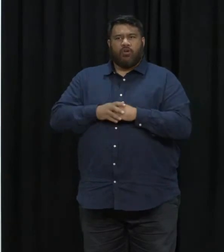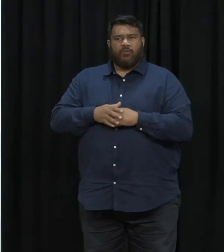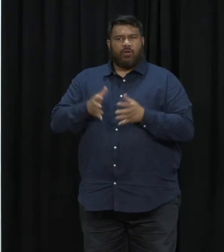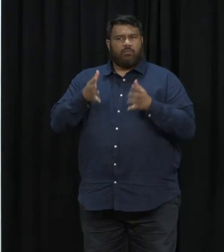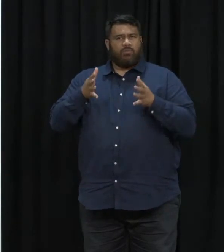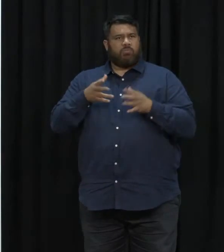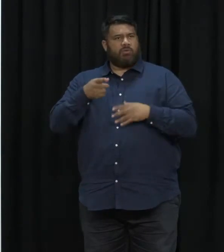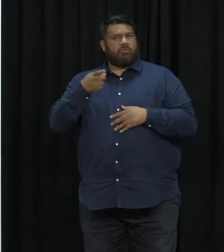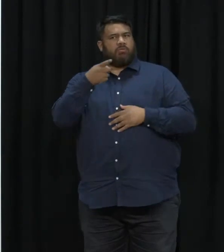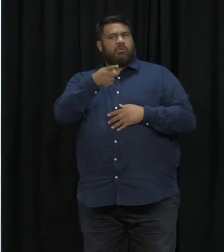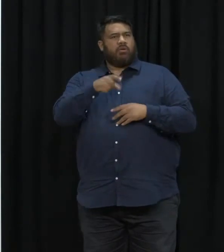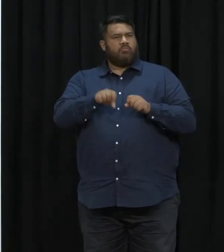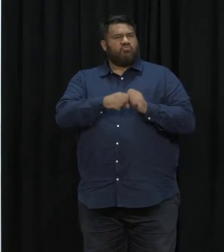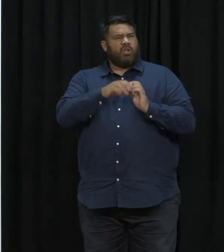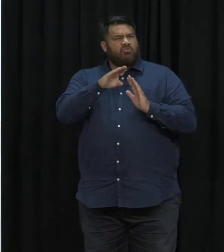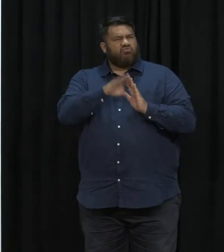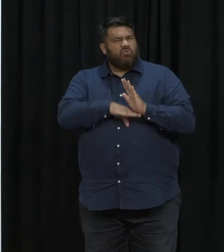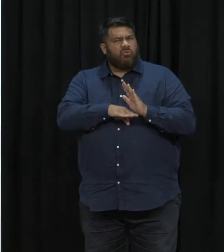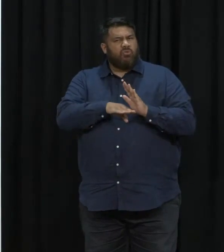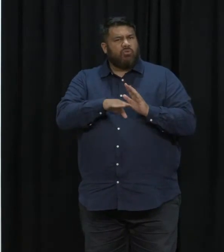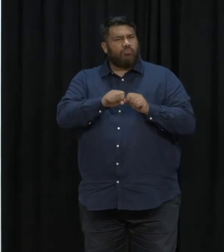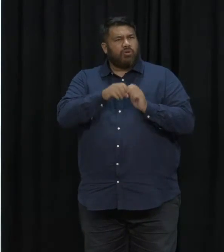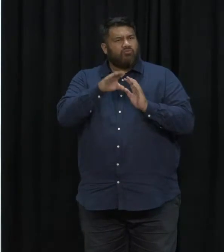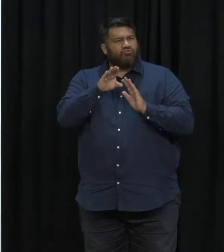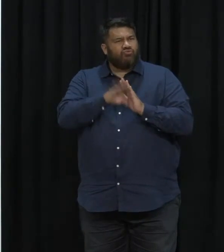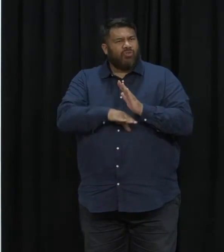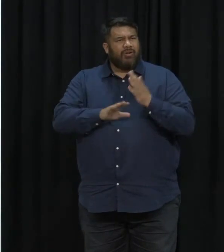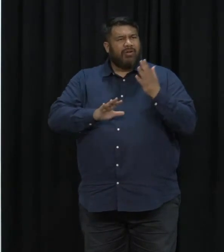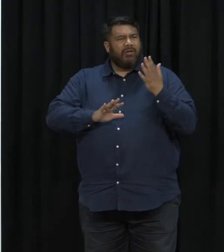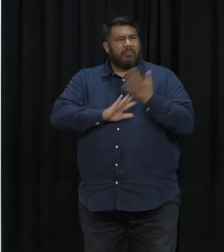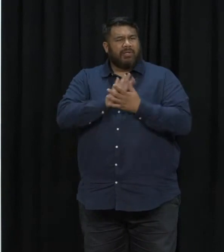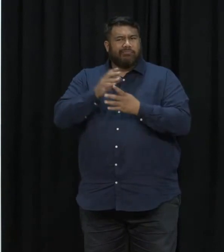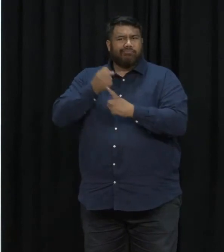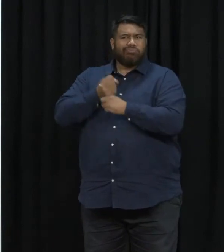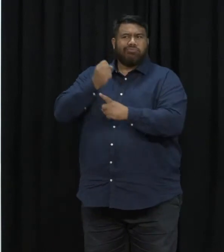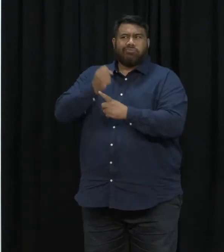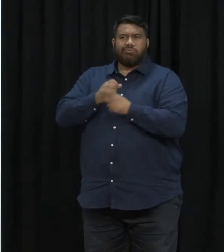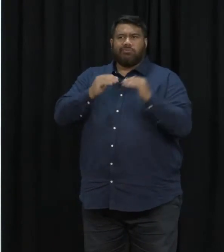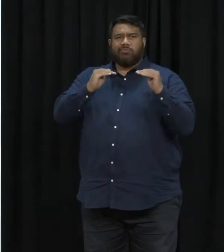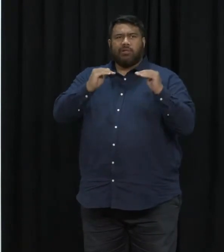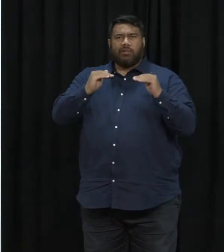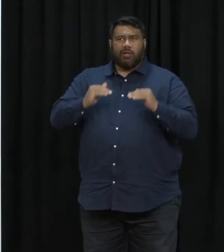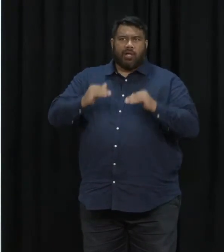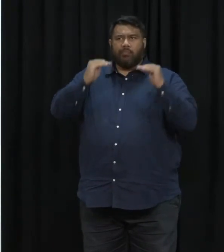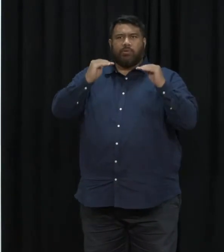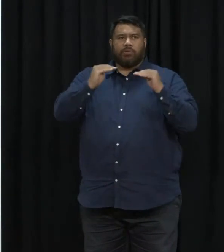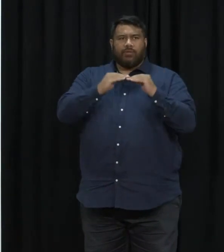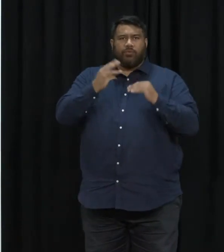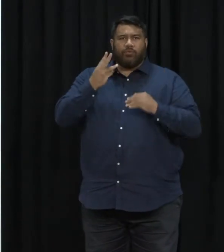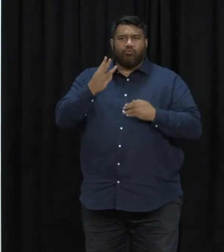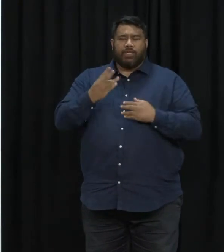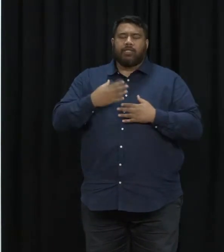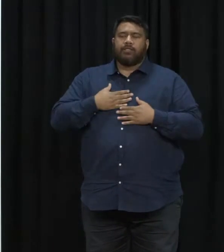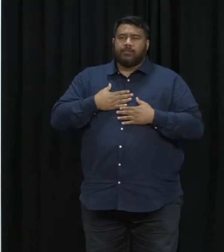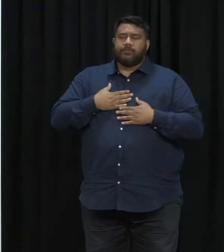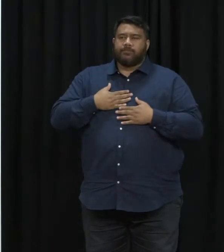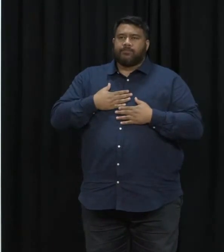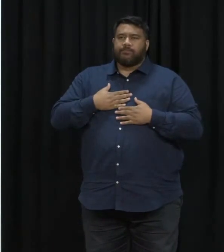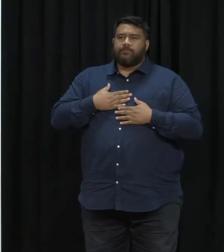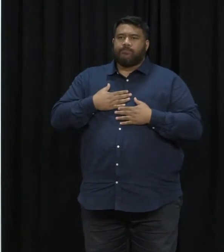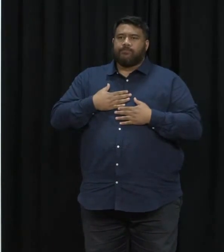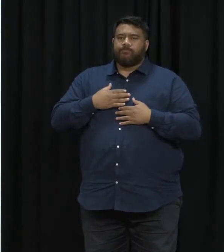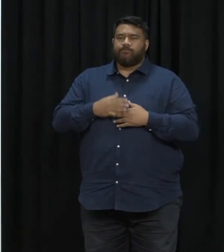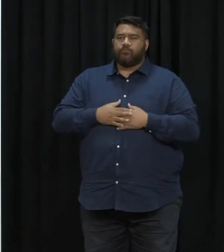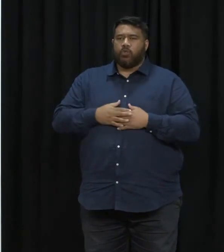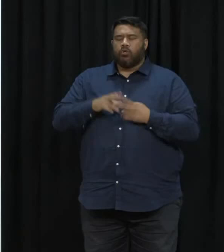in recent days that have ultimately led to our current position. I have two things I just briefly want to comment